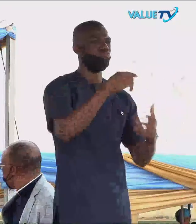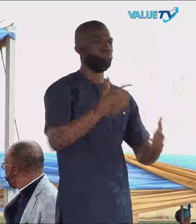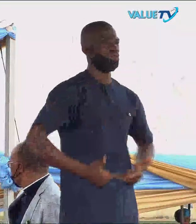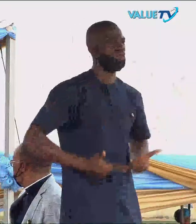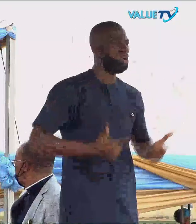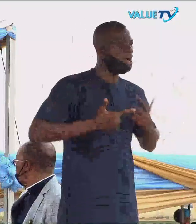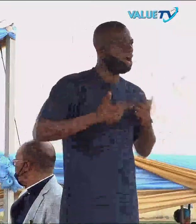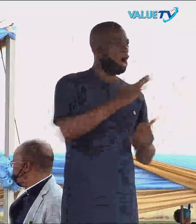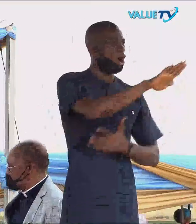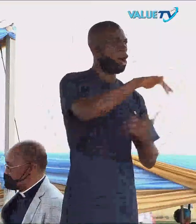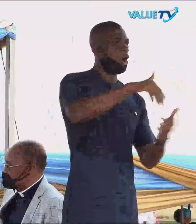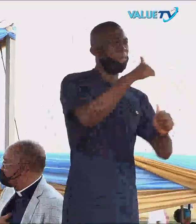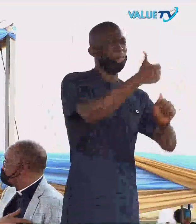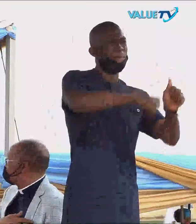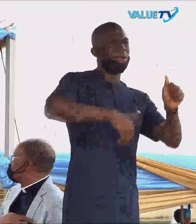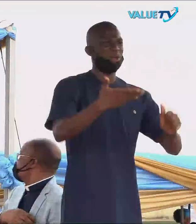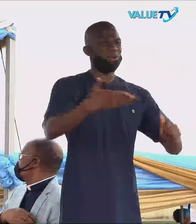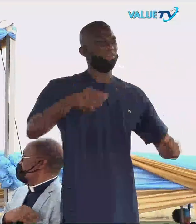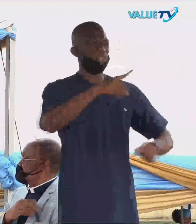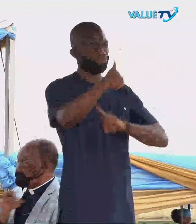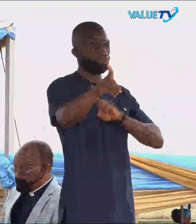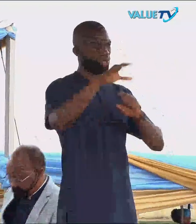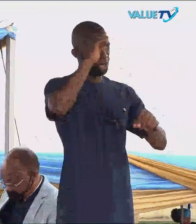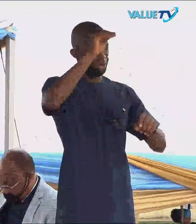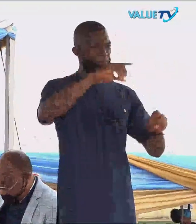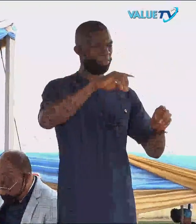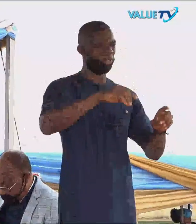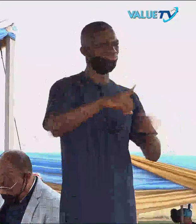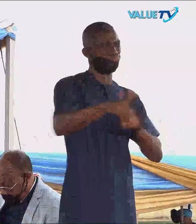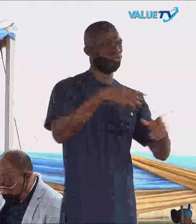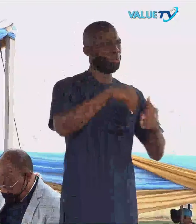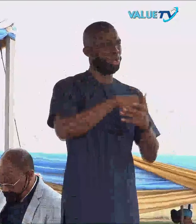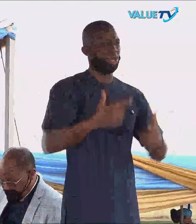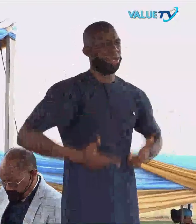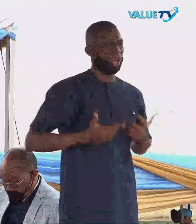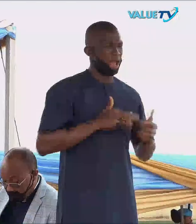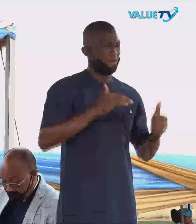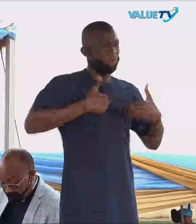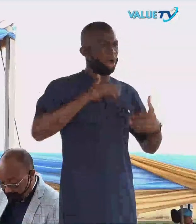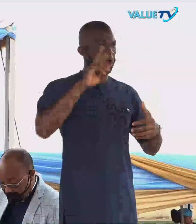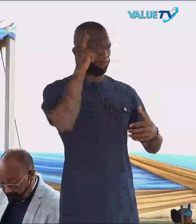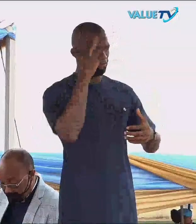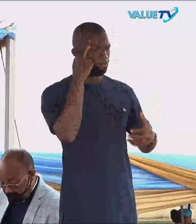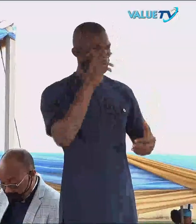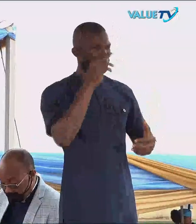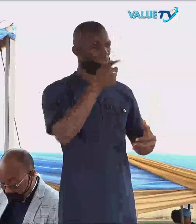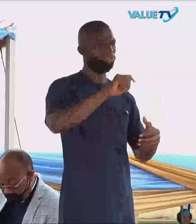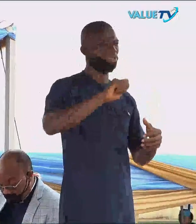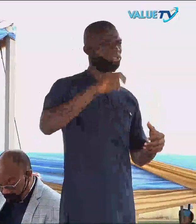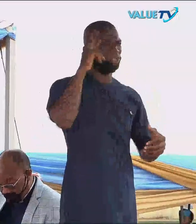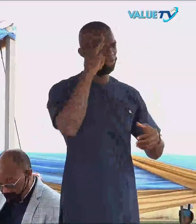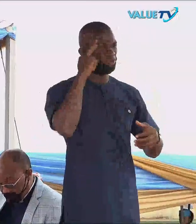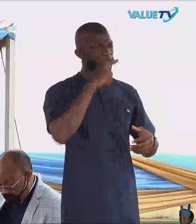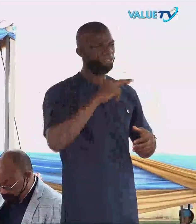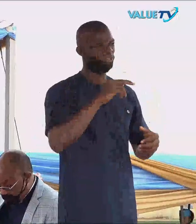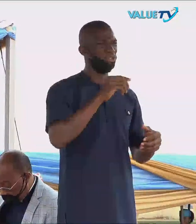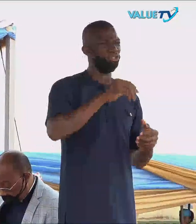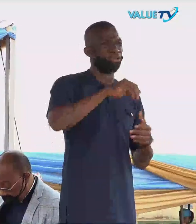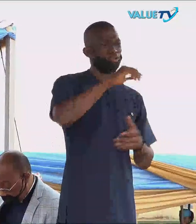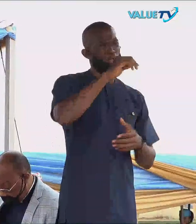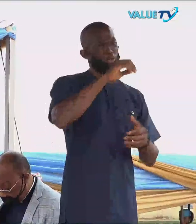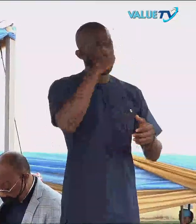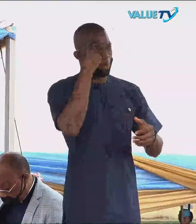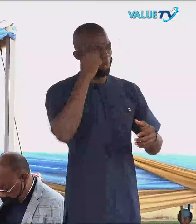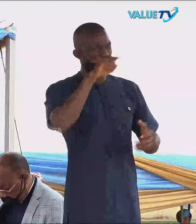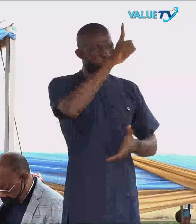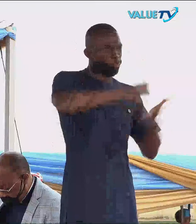Everything that a man does in life have a reason. The reason for which you do what you do determines how you are